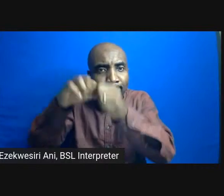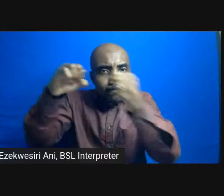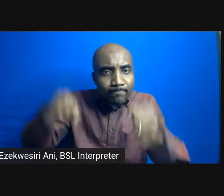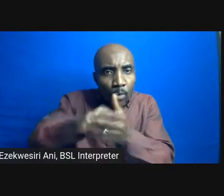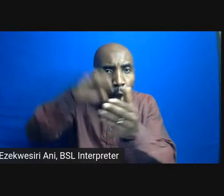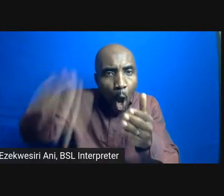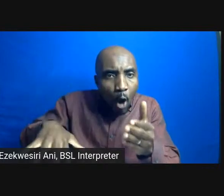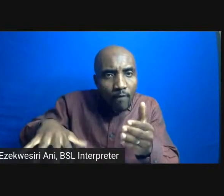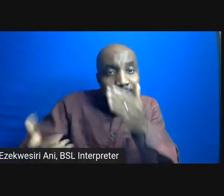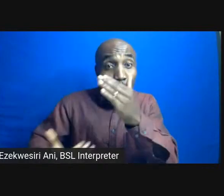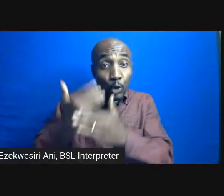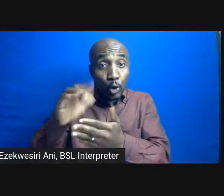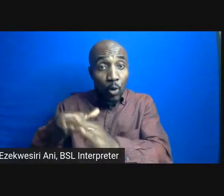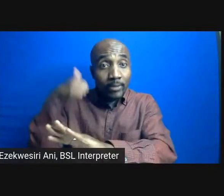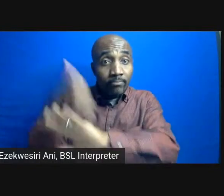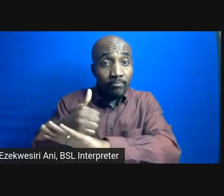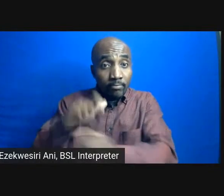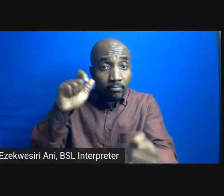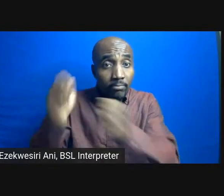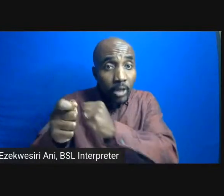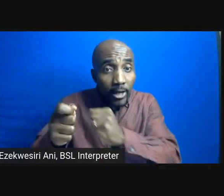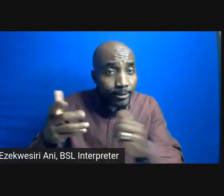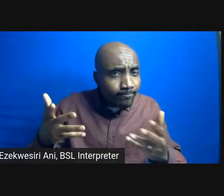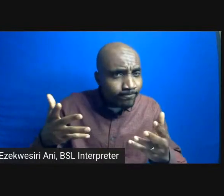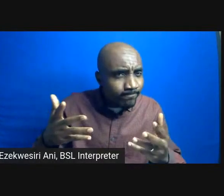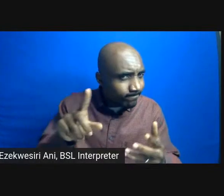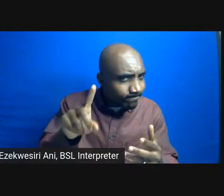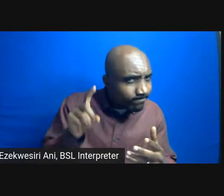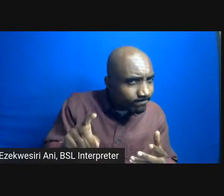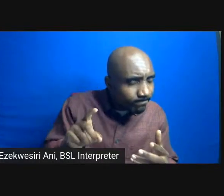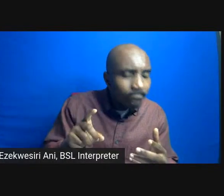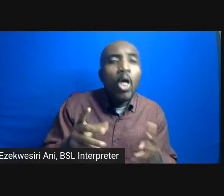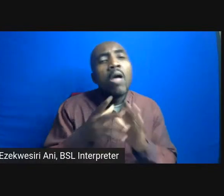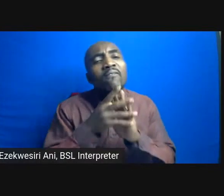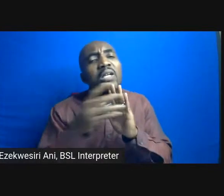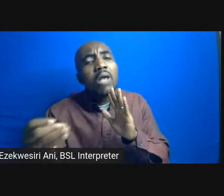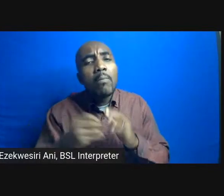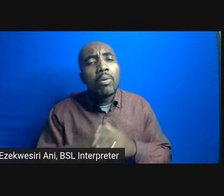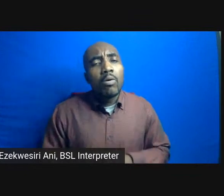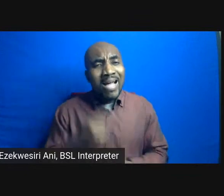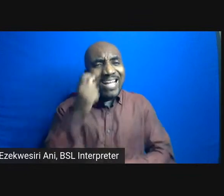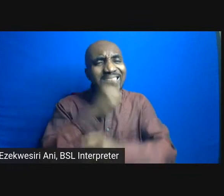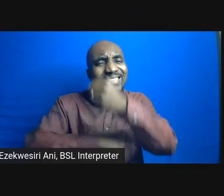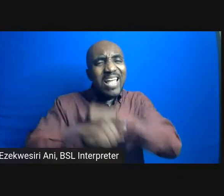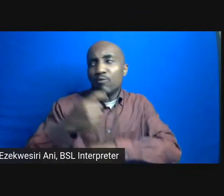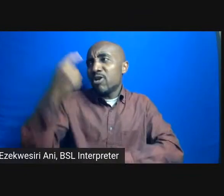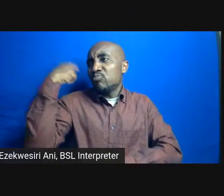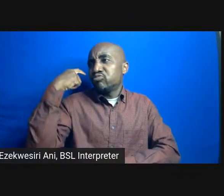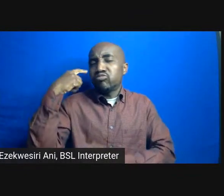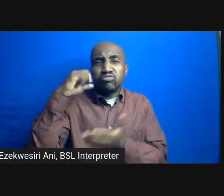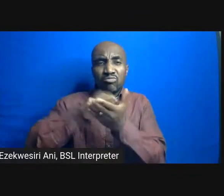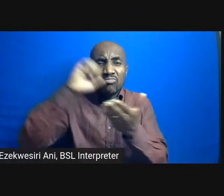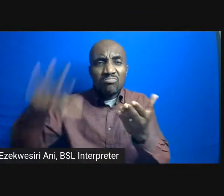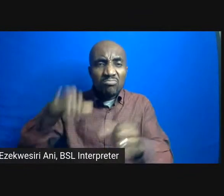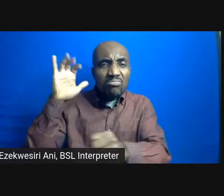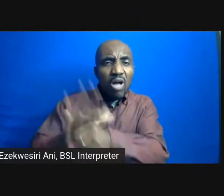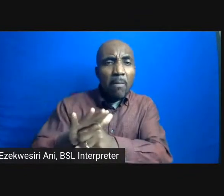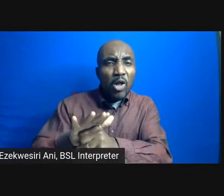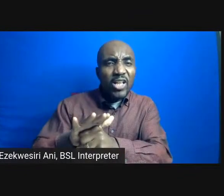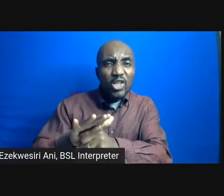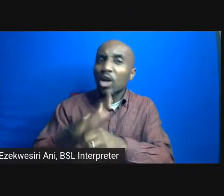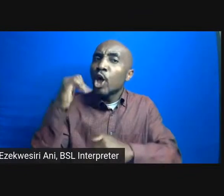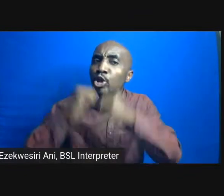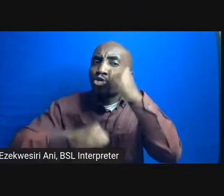came into effect. So, for example, when slavery was abolished, were the structures